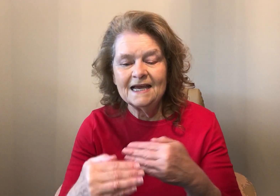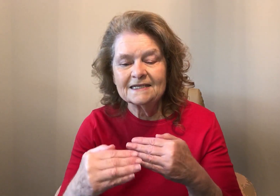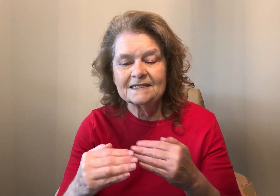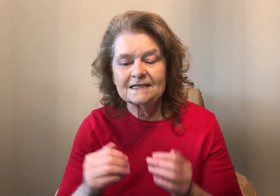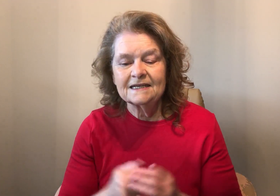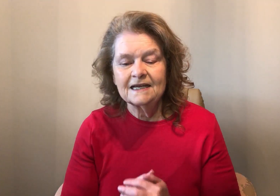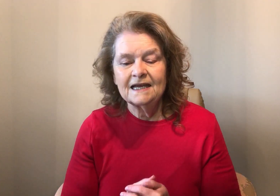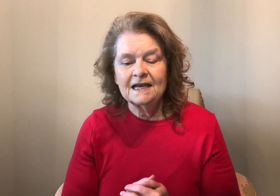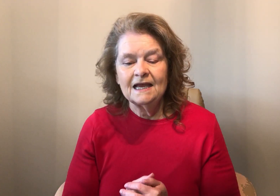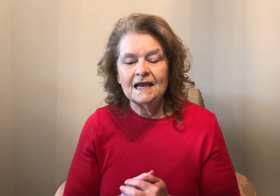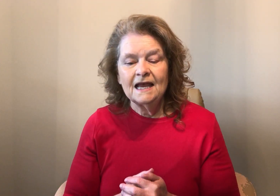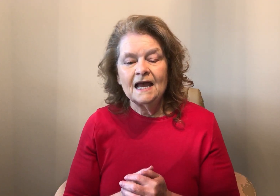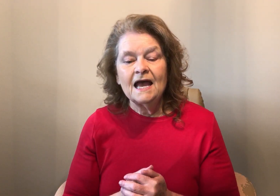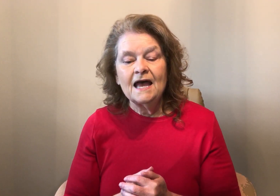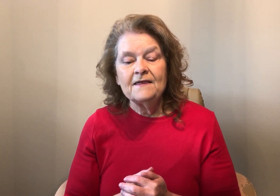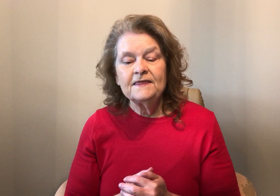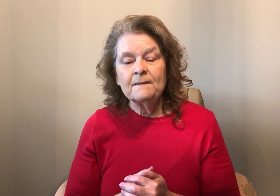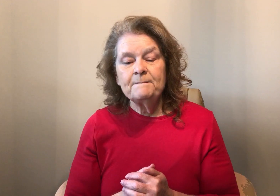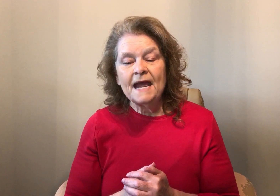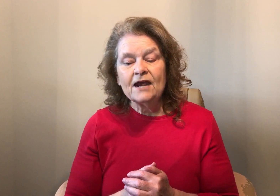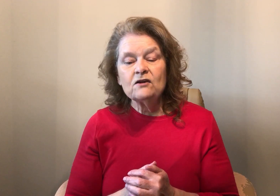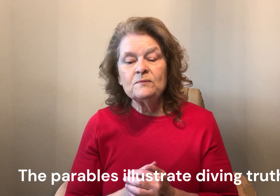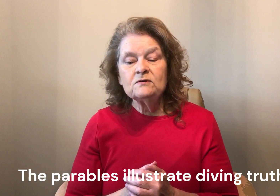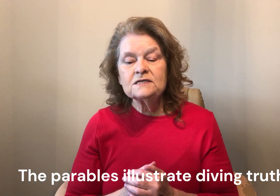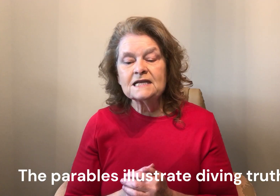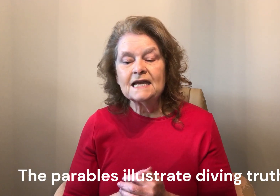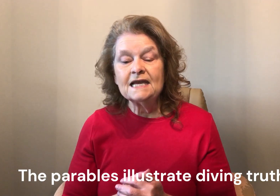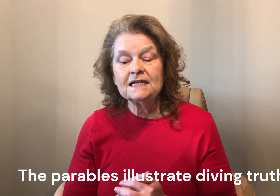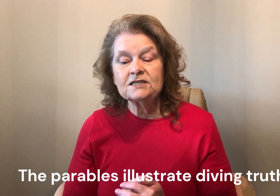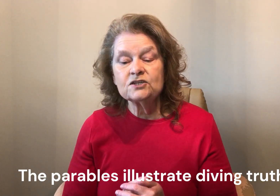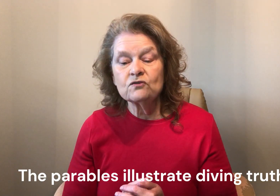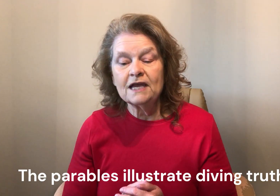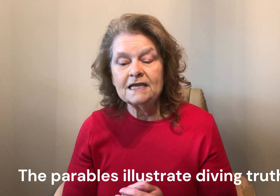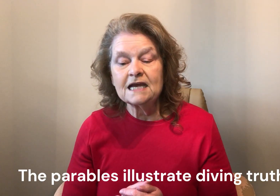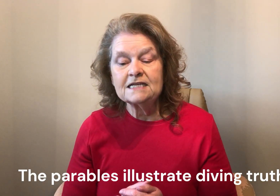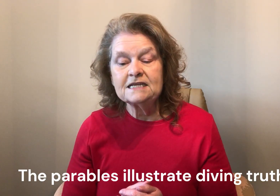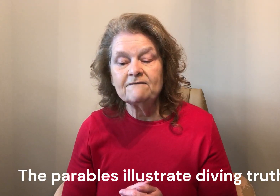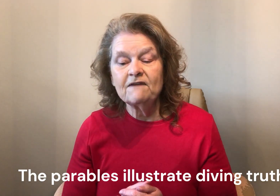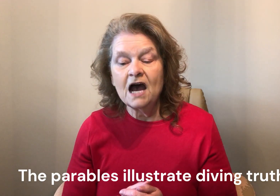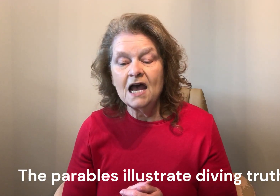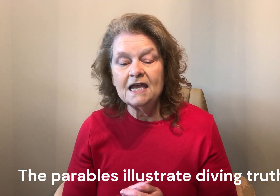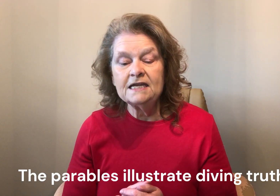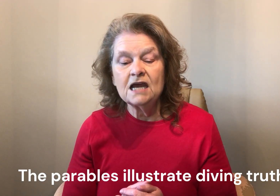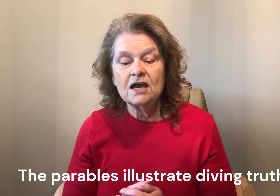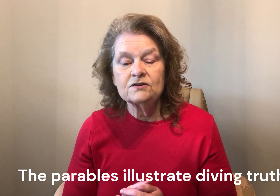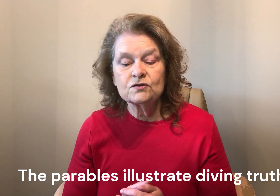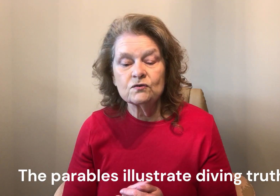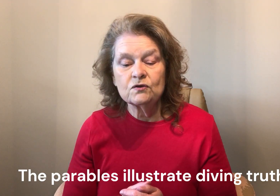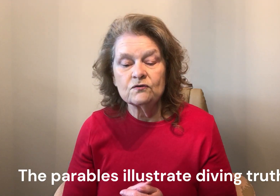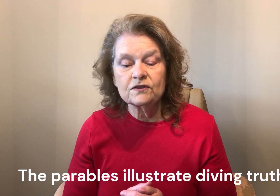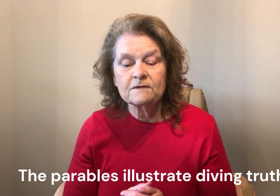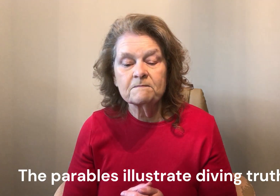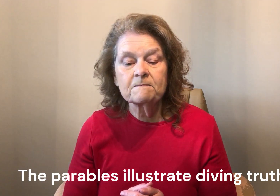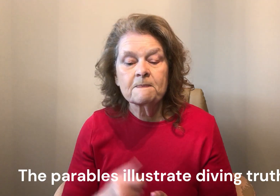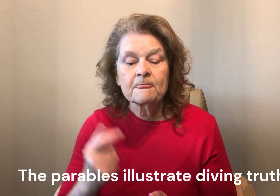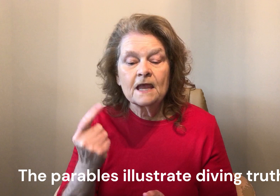Next. The parables illustrate divine truth.